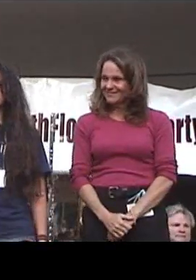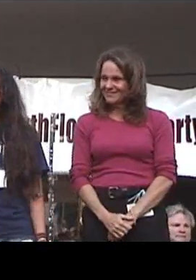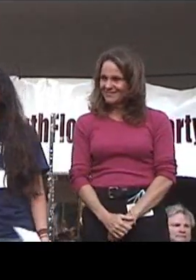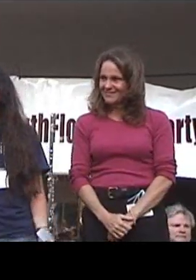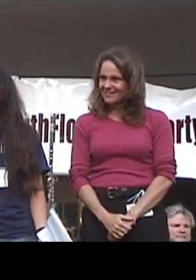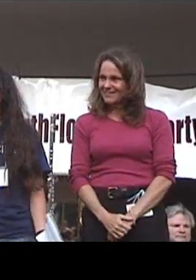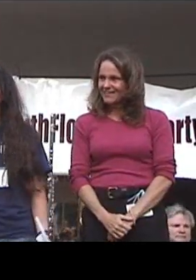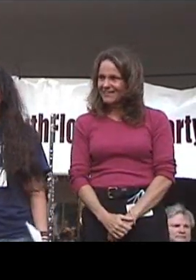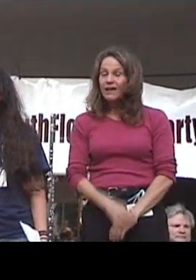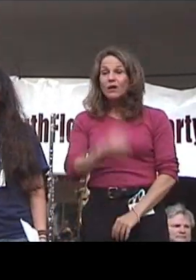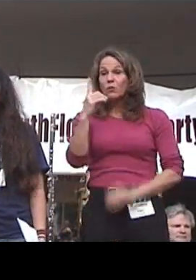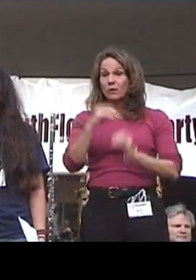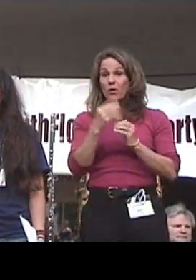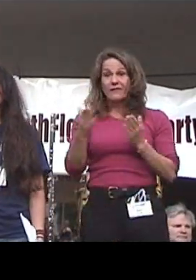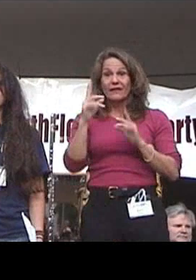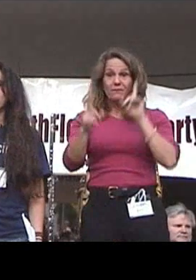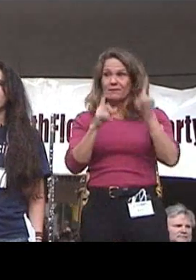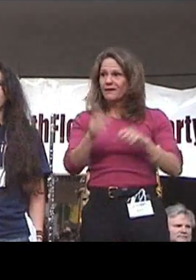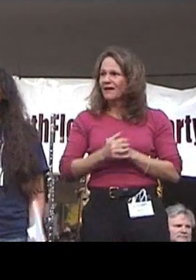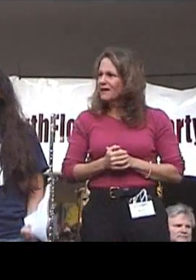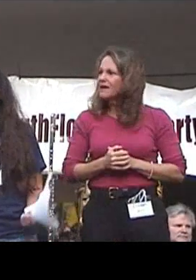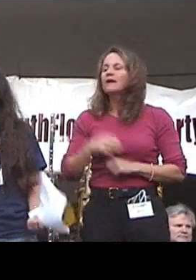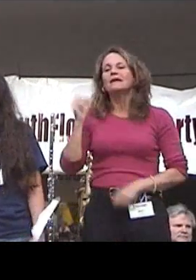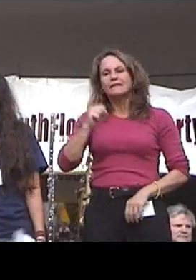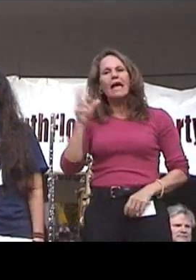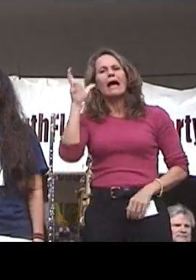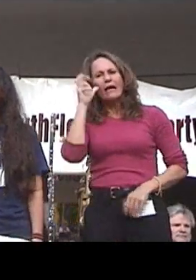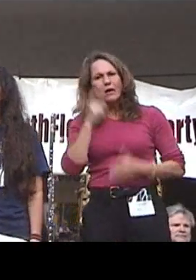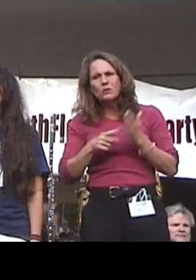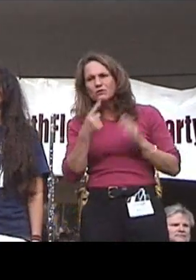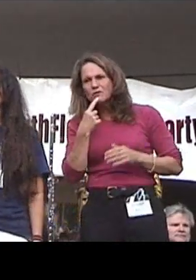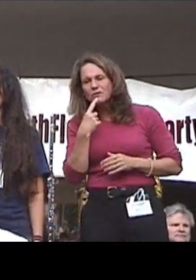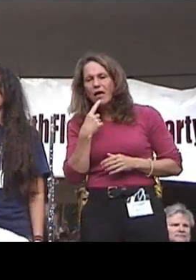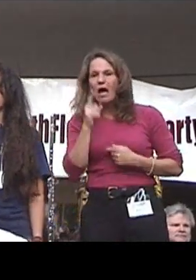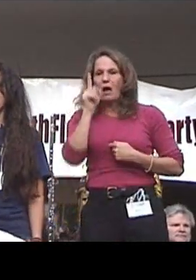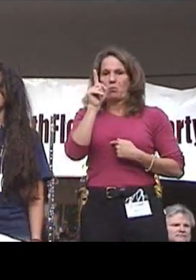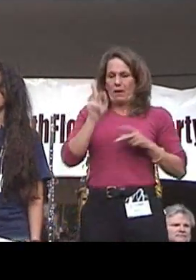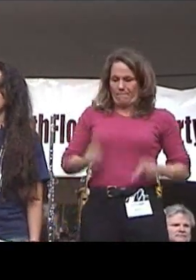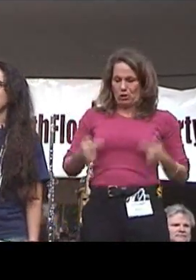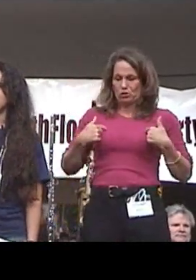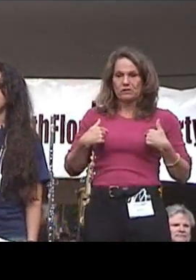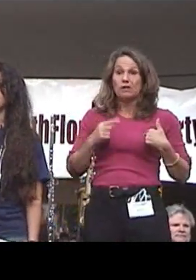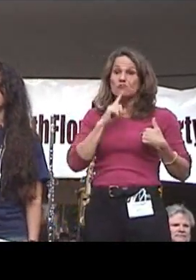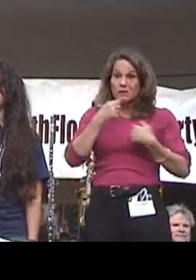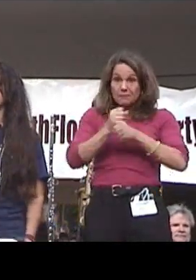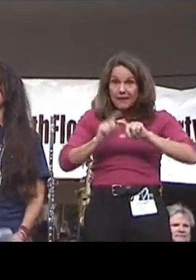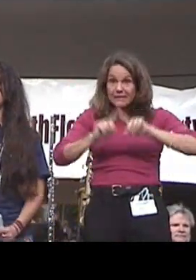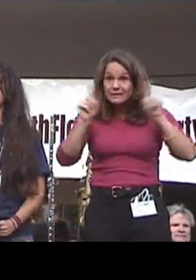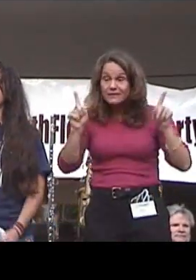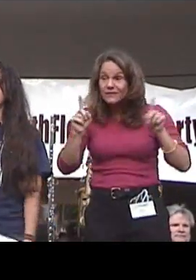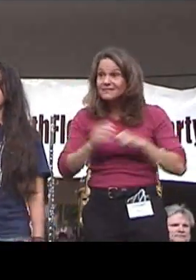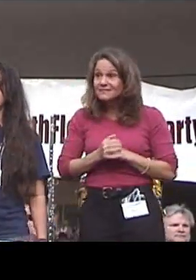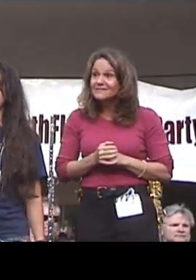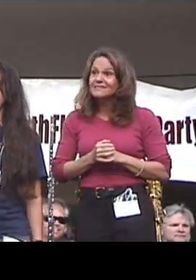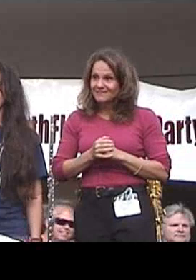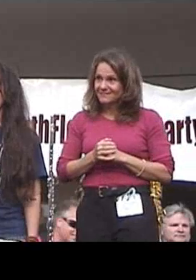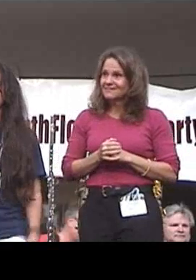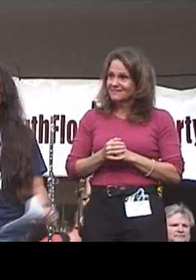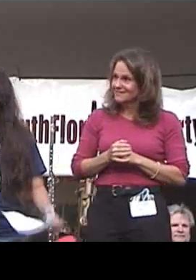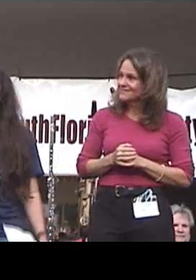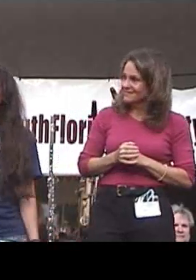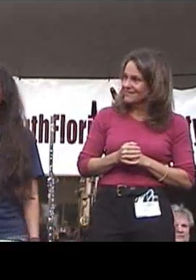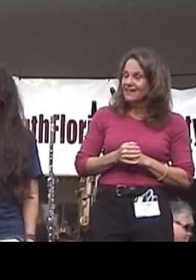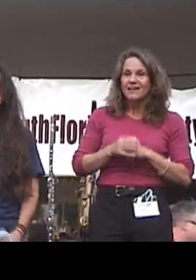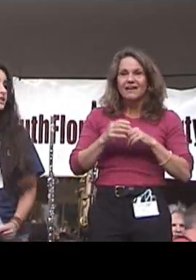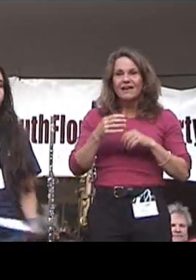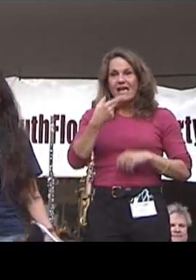Here's another thing you might be asking. Yeah, I hear what you're saying, but I'm one person. Can I really make a difference? Yeah! Hannah